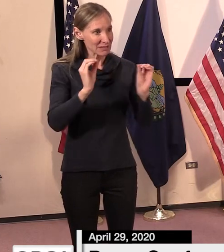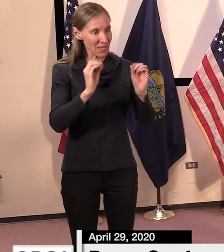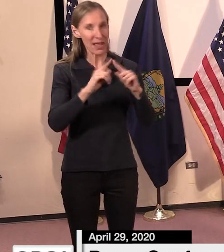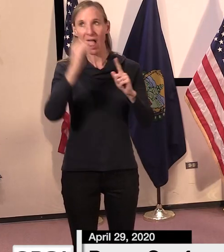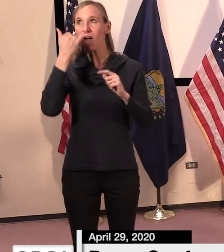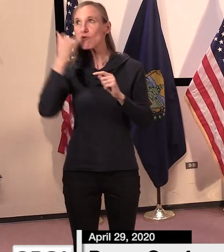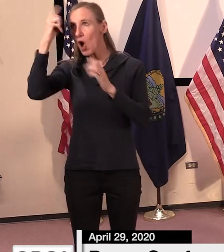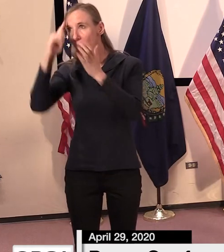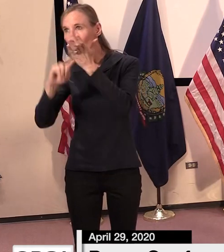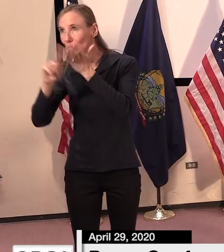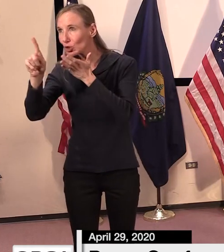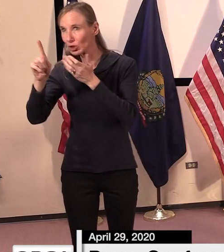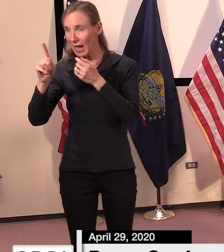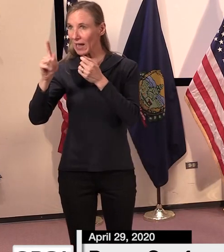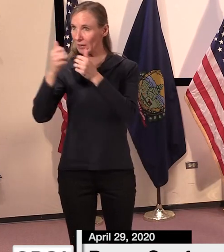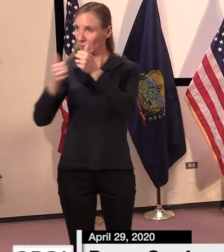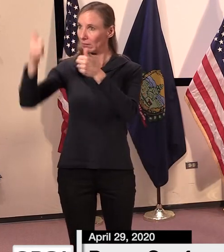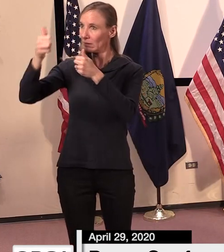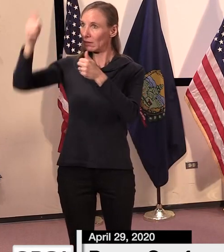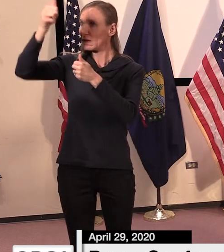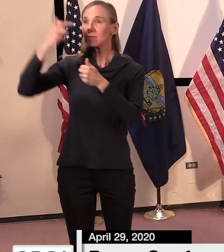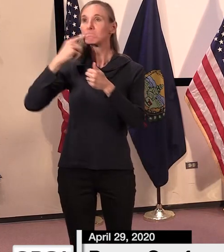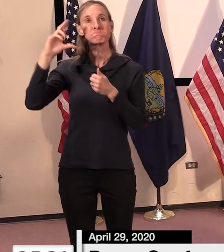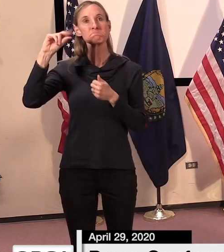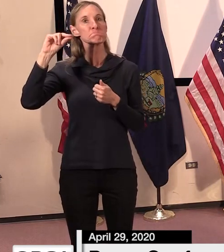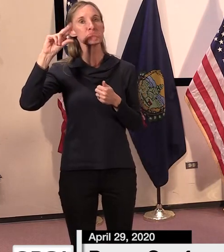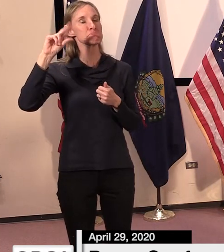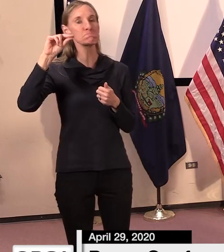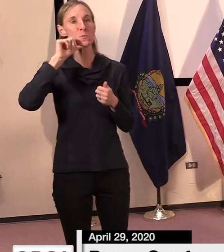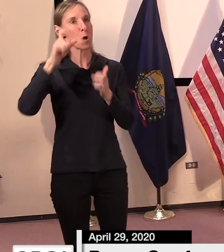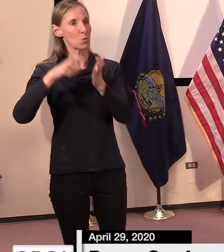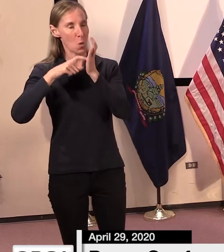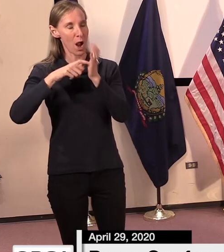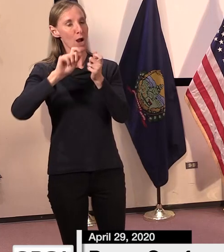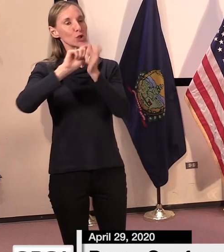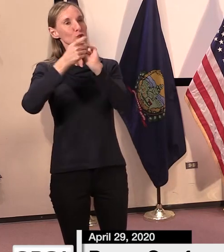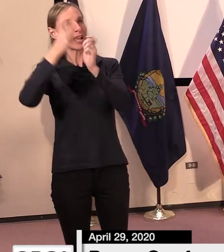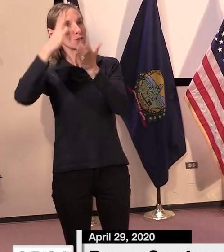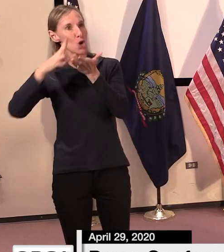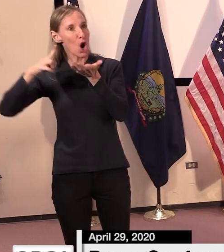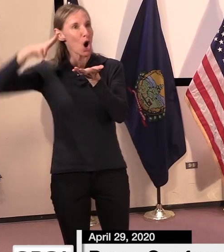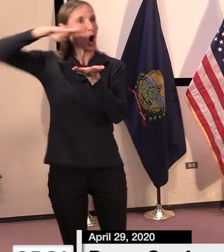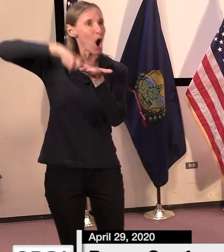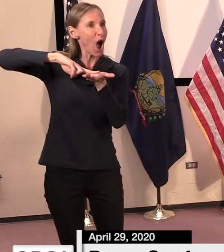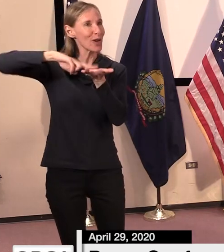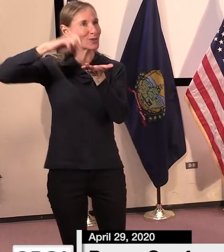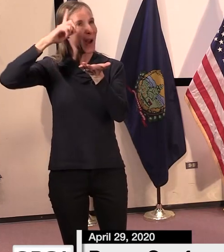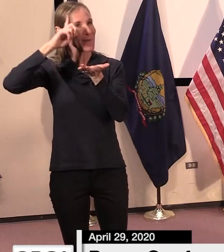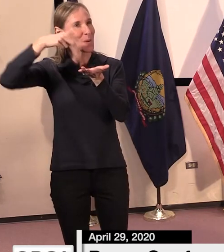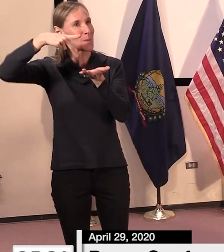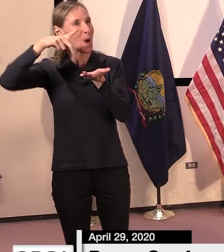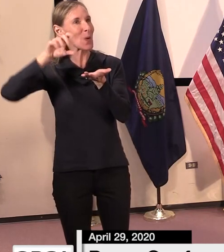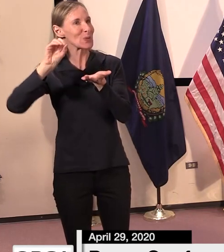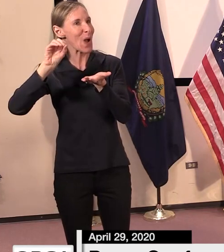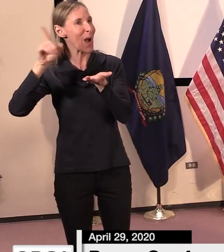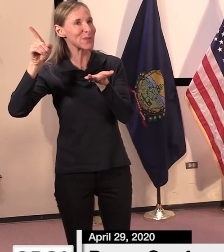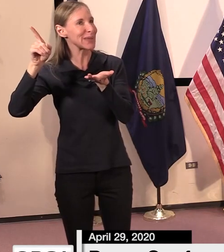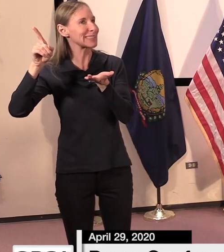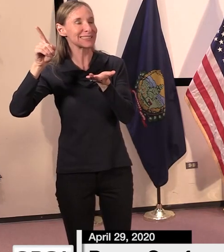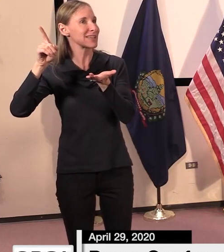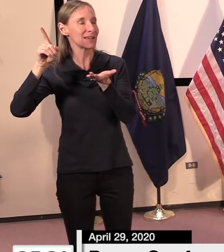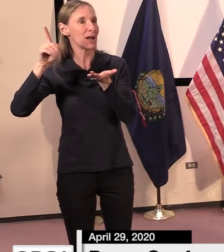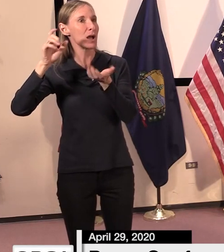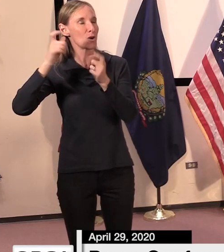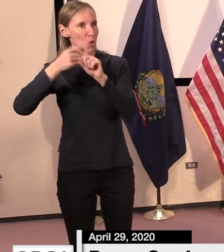said that changing the contract would happen at the national level and take months, maybe